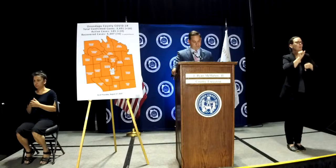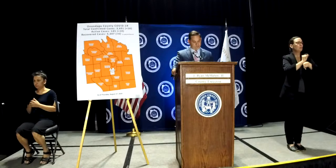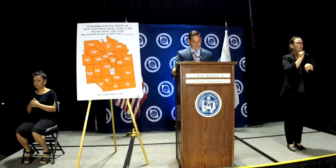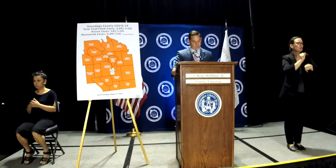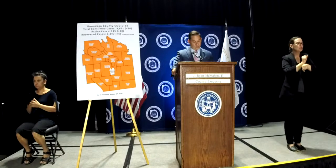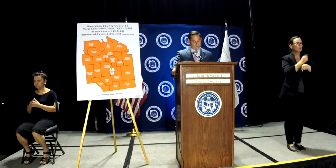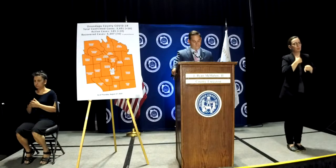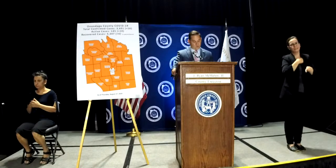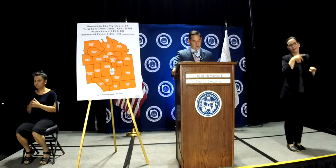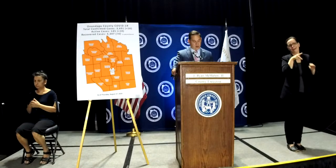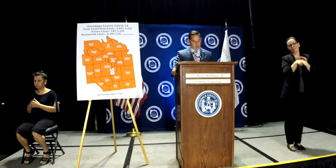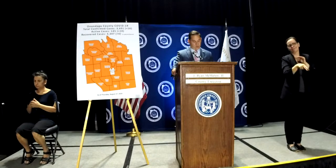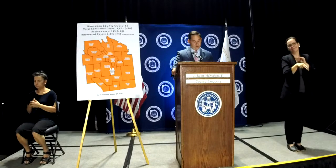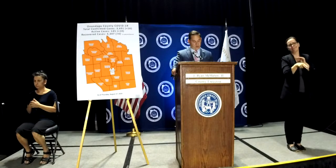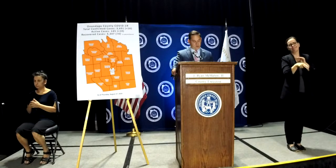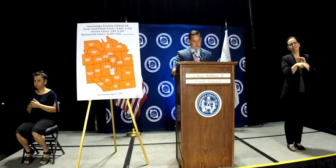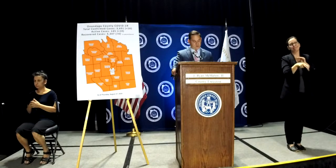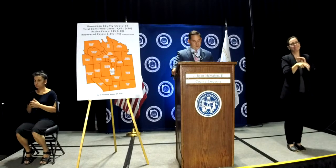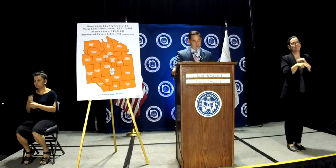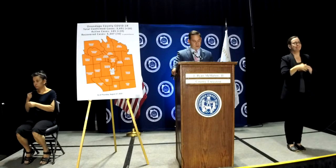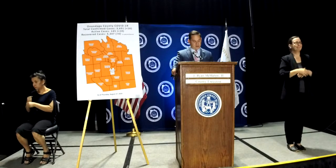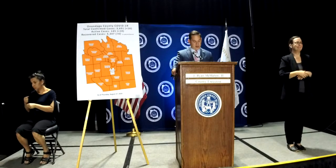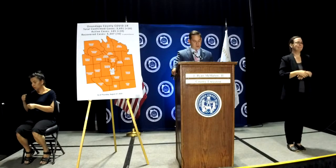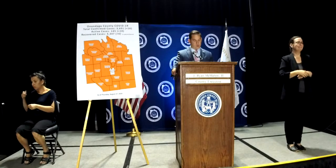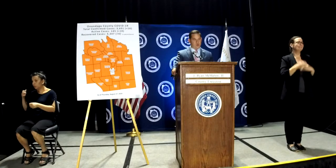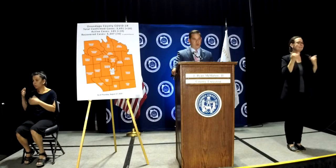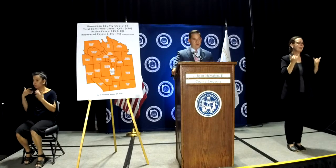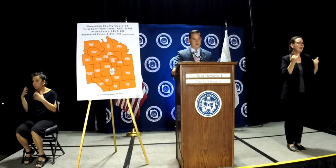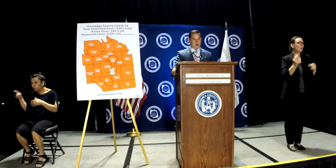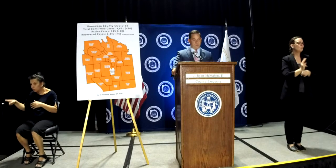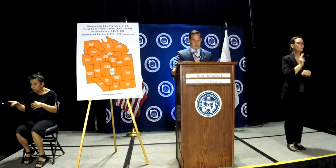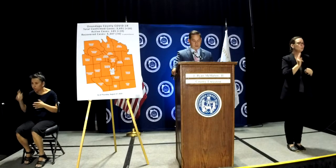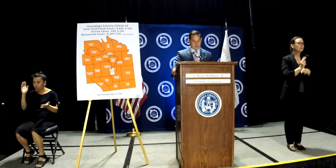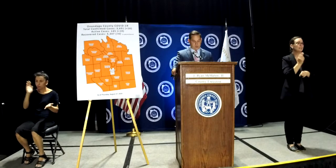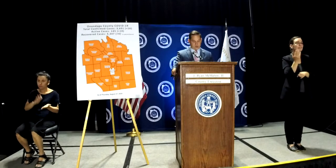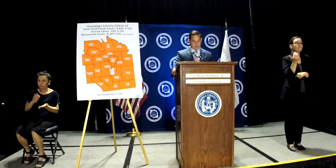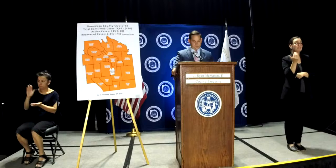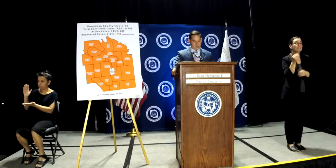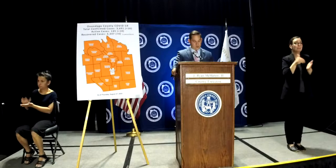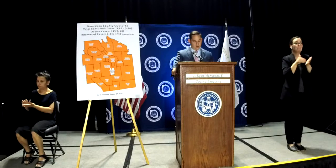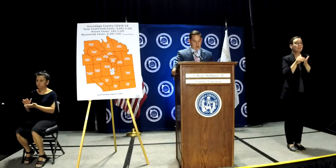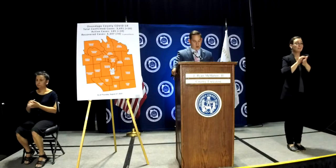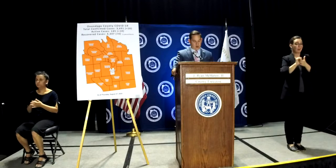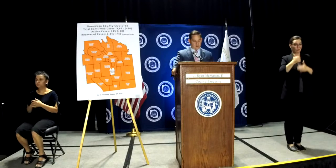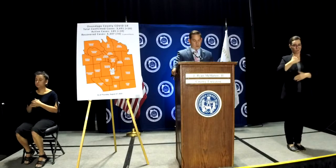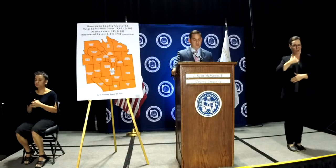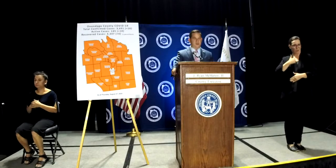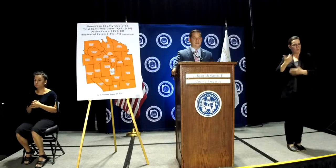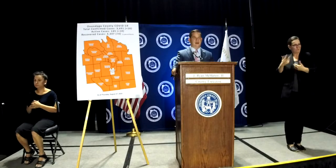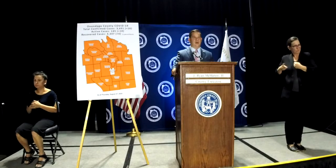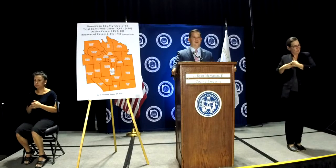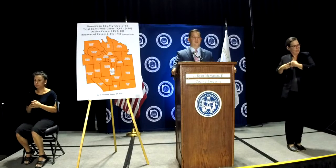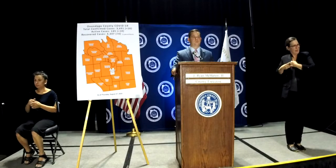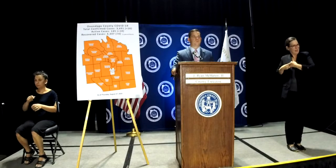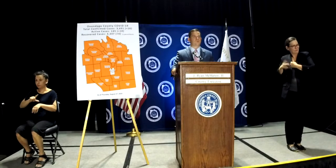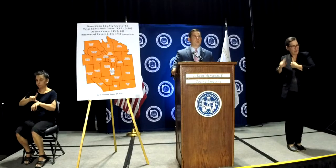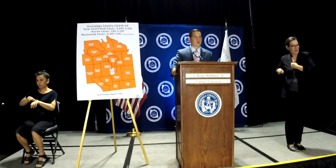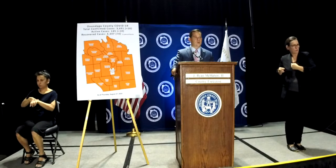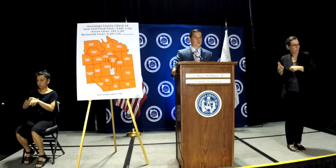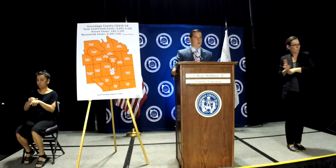that. And now we're planning on using $15 million in reserves to help balance the budget. Unfortunately, it's not